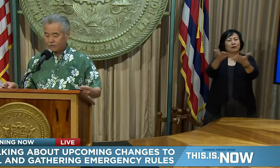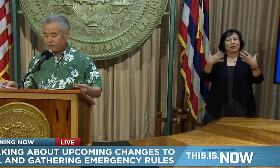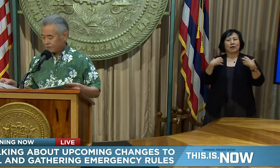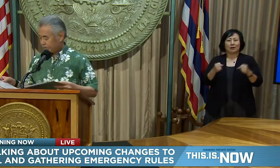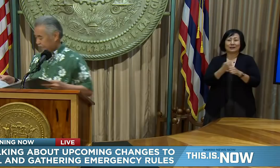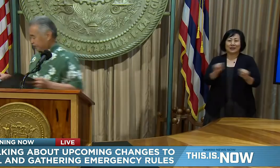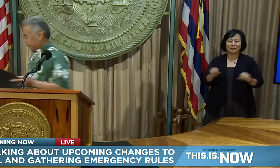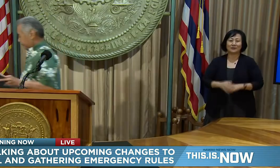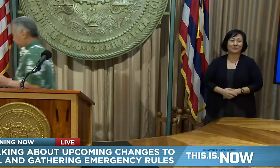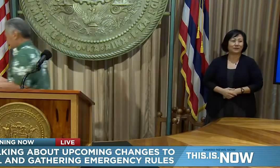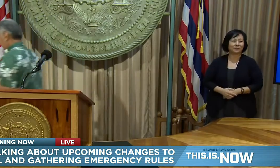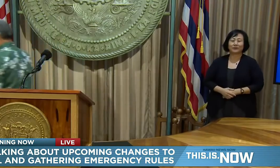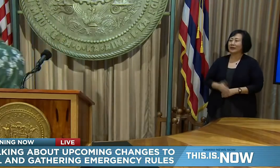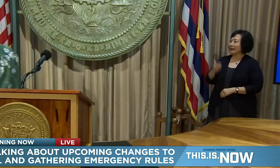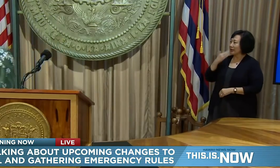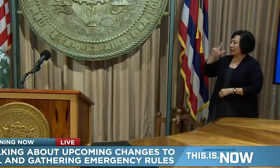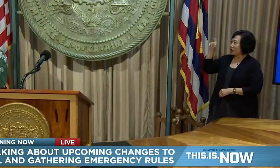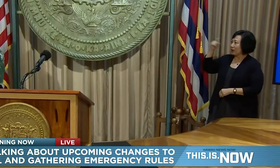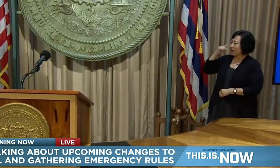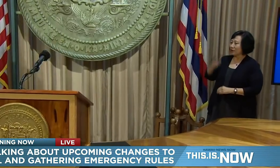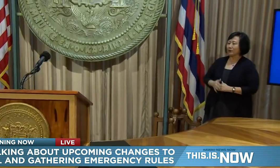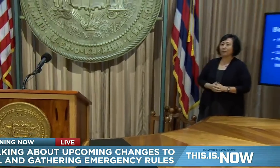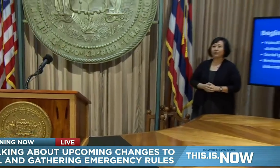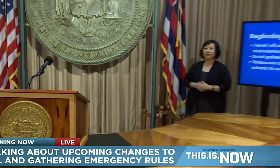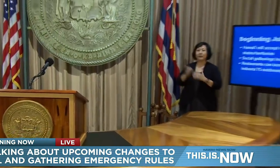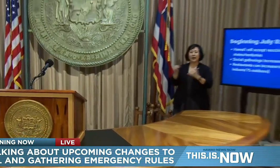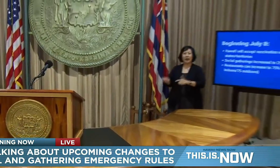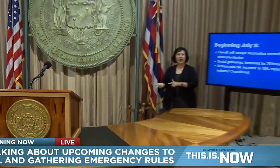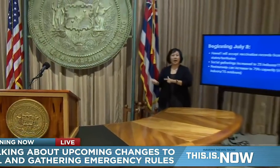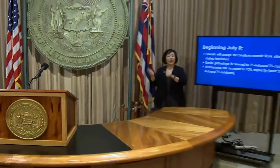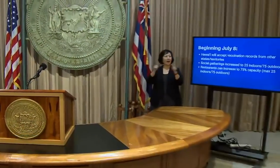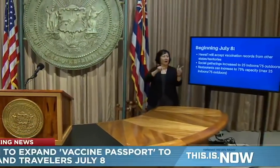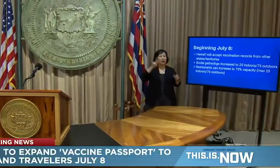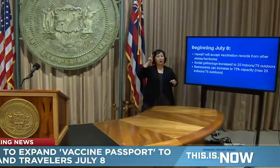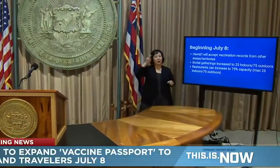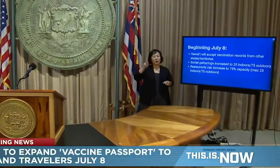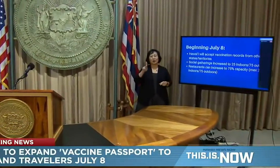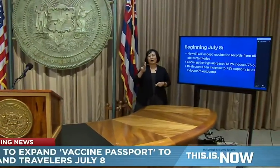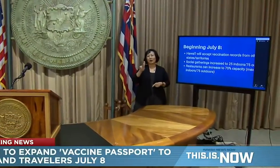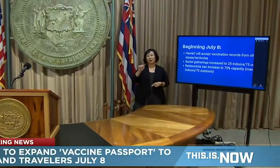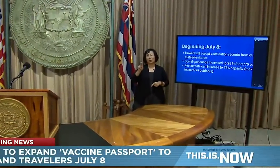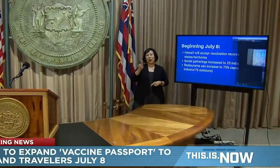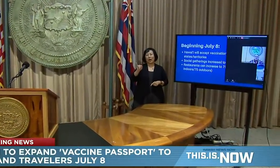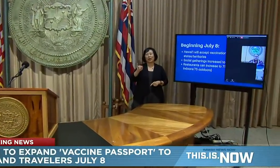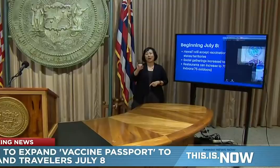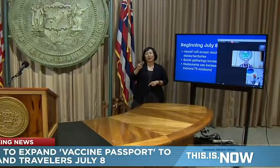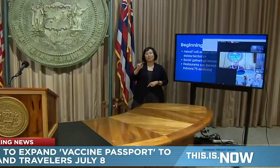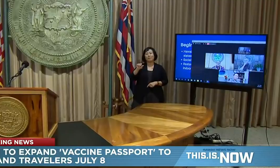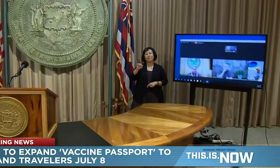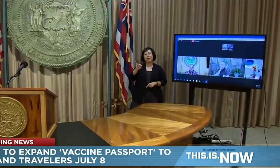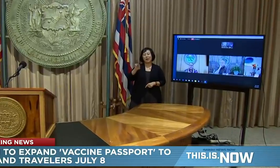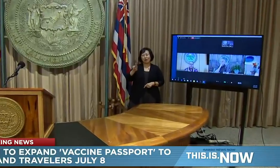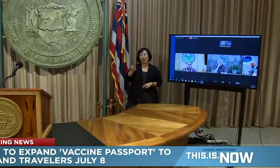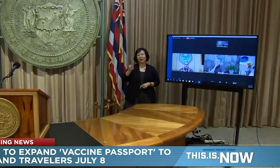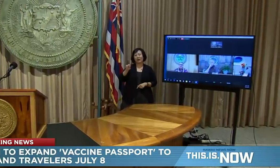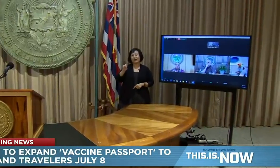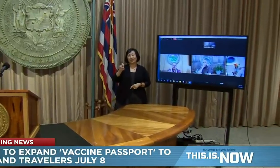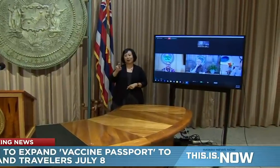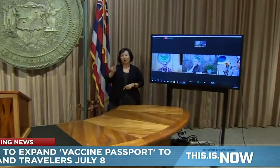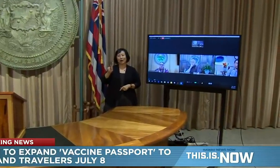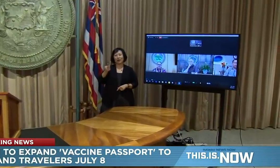safe. All right, thank you very much, Governor. We'll go over to Kauai now, County of Kauai, and Mayor Derek Kawakami.